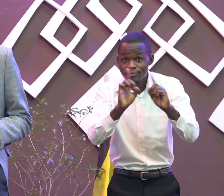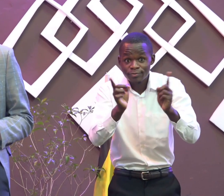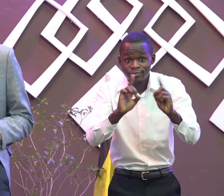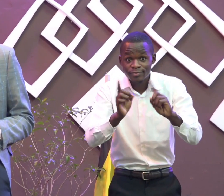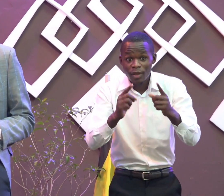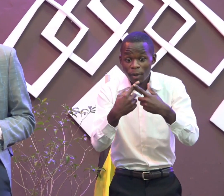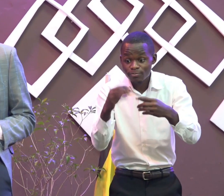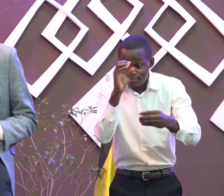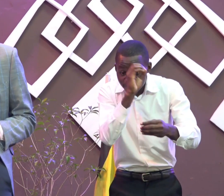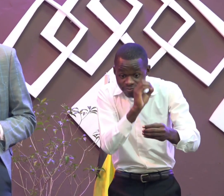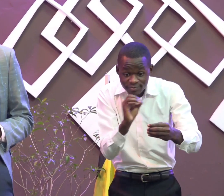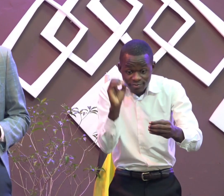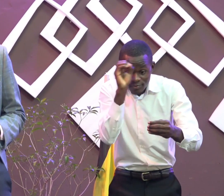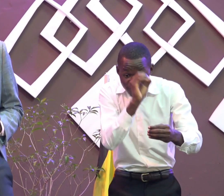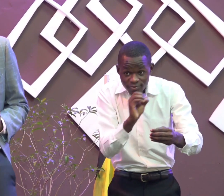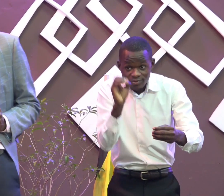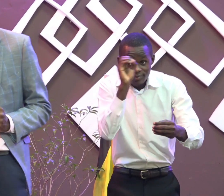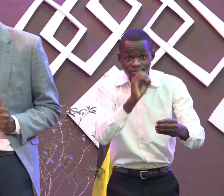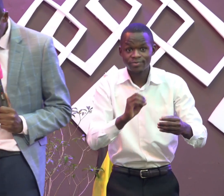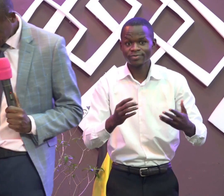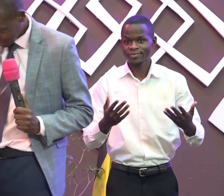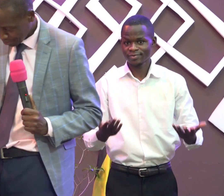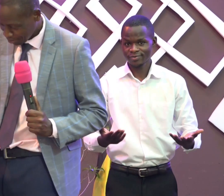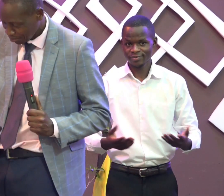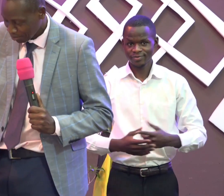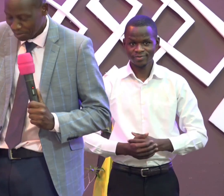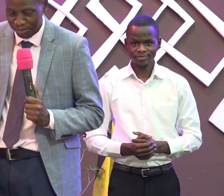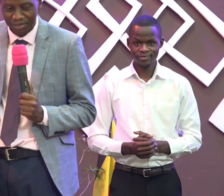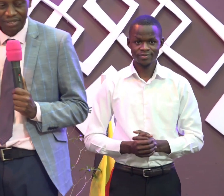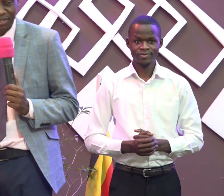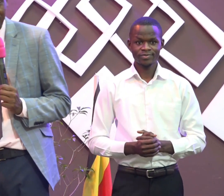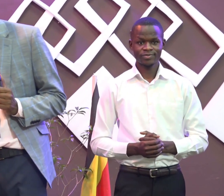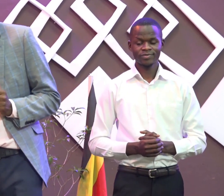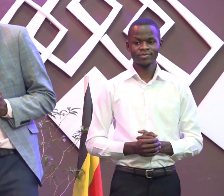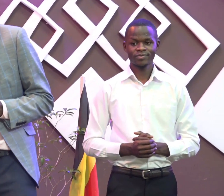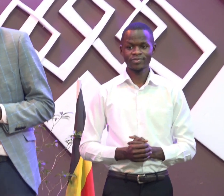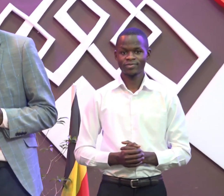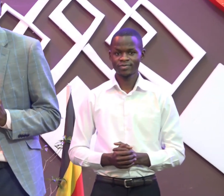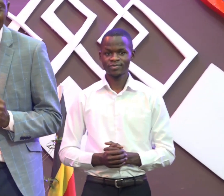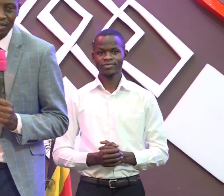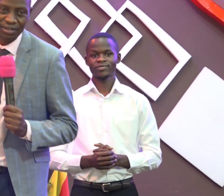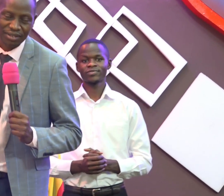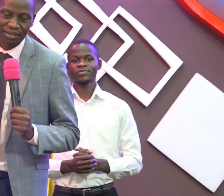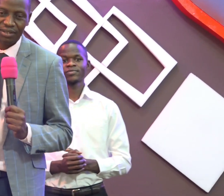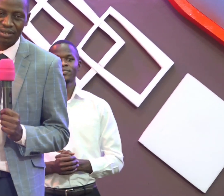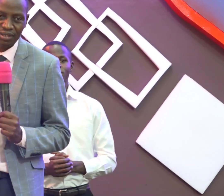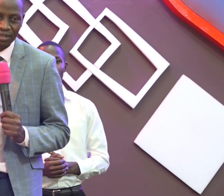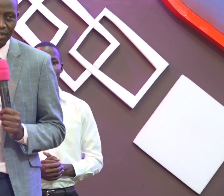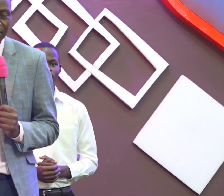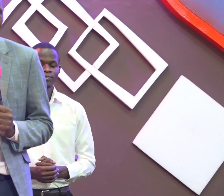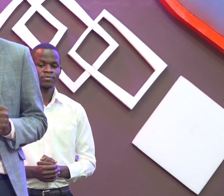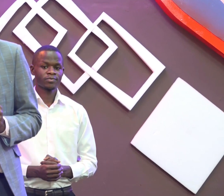Sometimes. Anonya. You can find even when the newspaper is upside down, when he's not actually reading, but